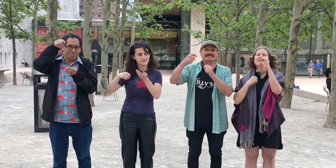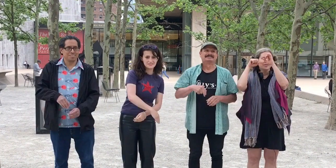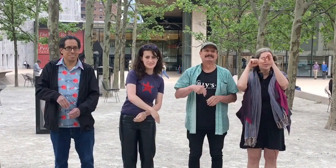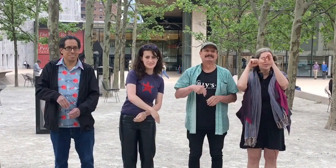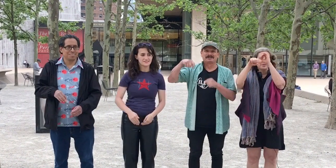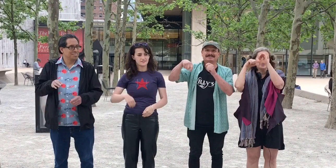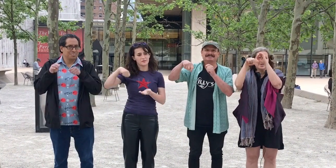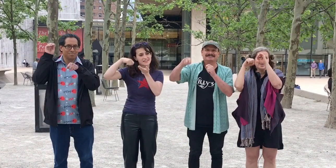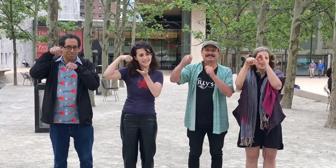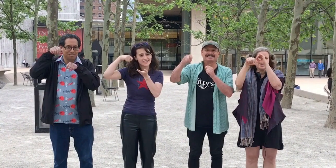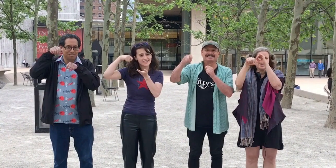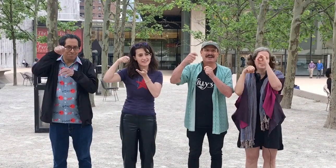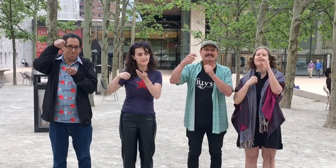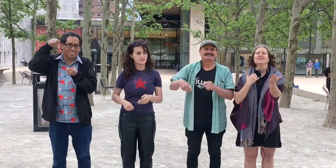Go! Fuck.